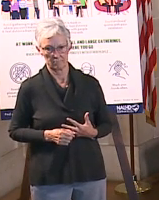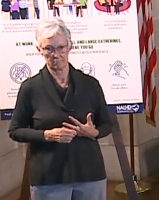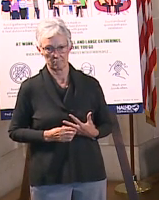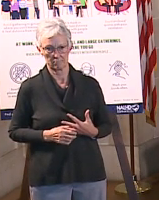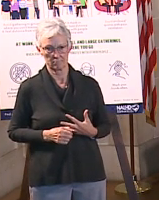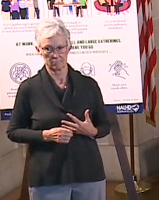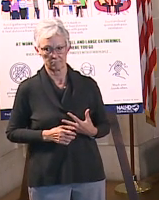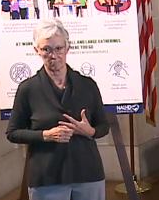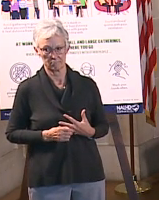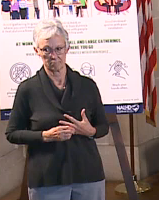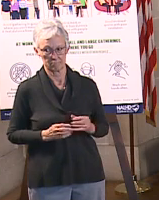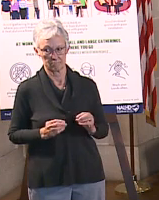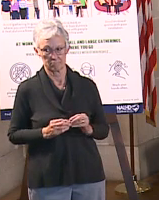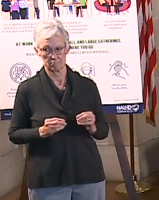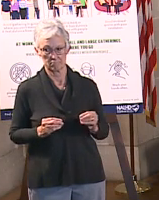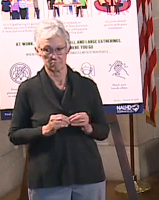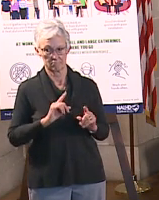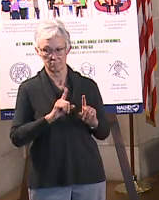Other questions?